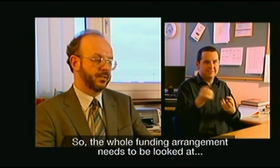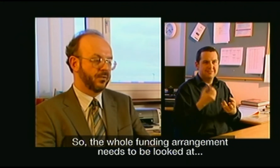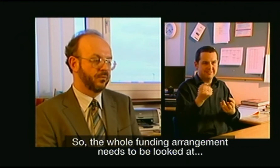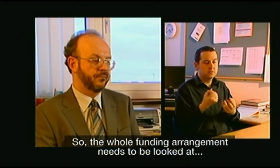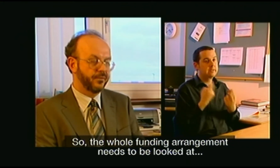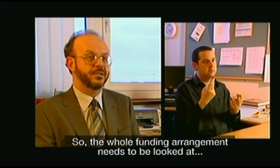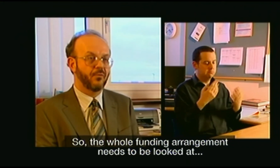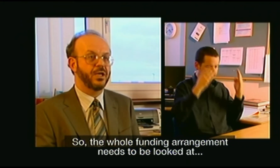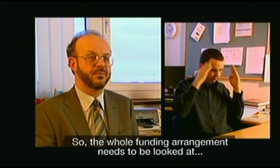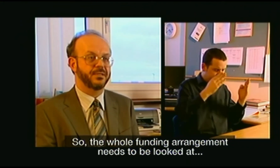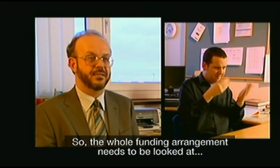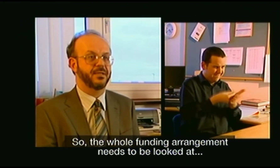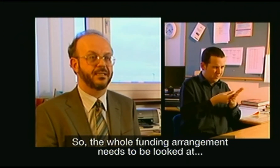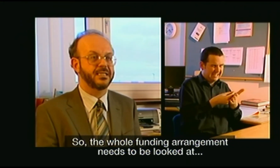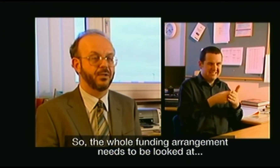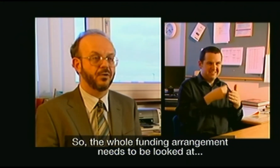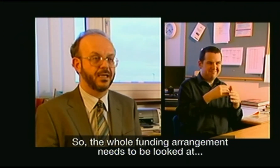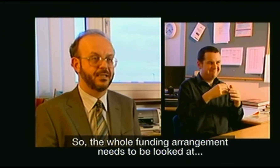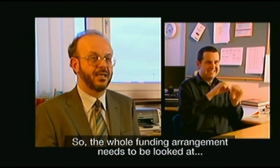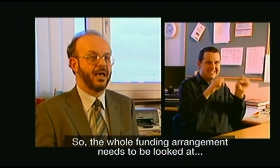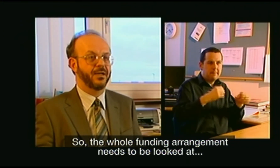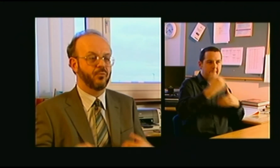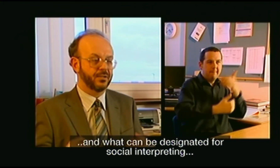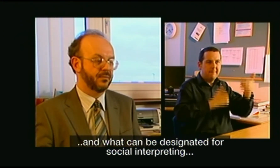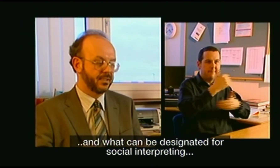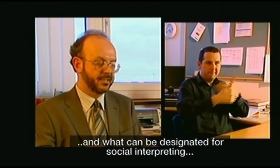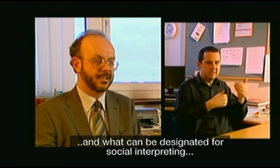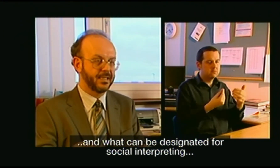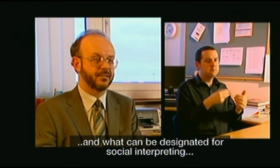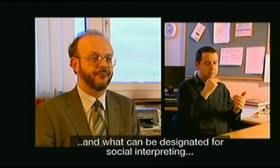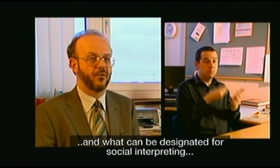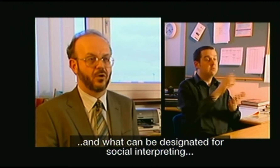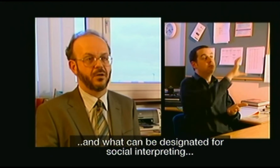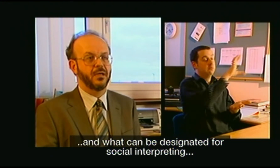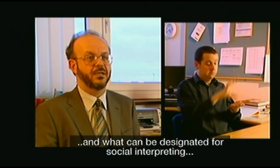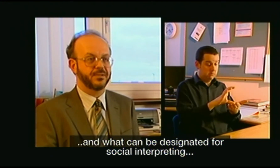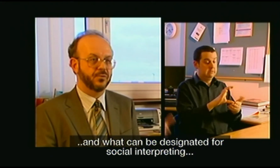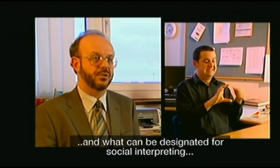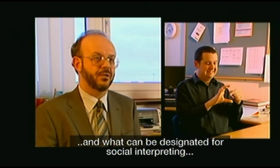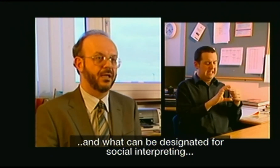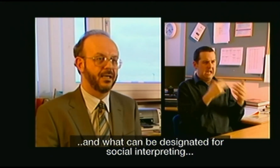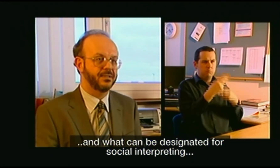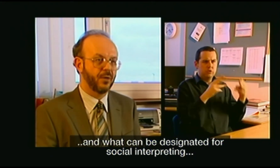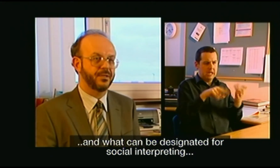the whole funding arrangement is something that needs to be looked at, and what can be designated for social